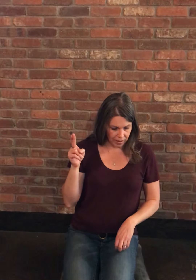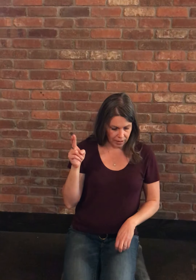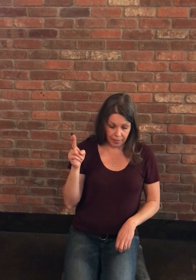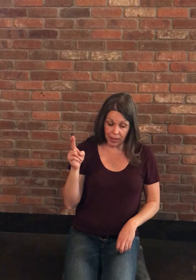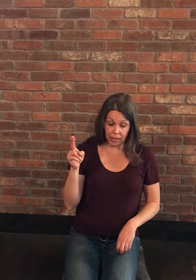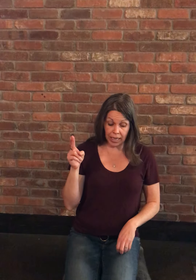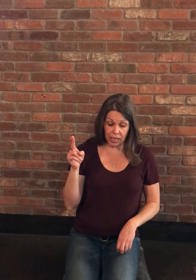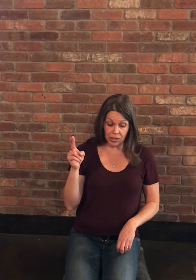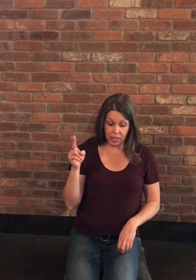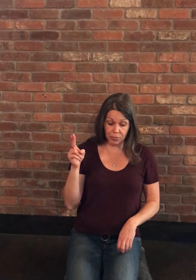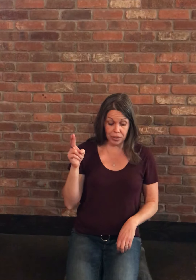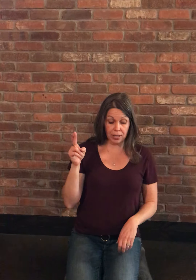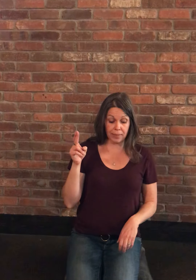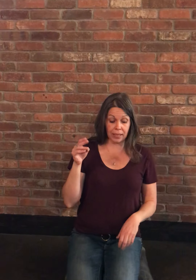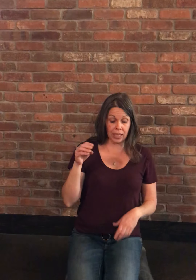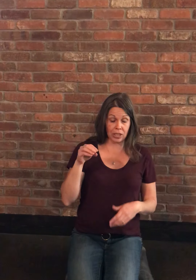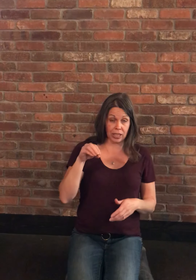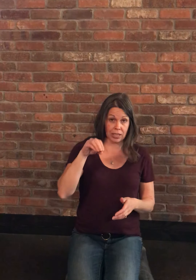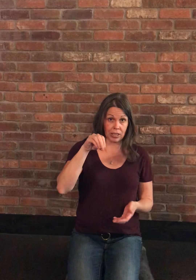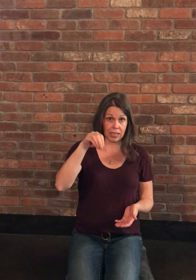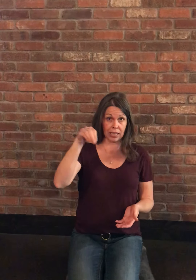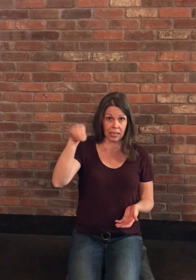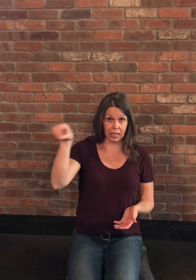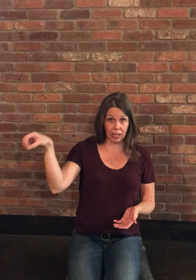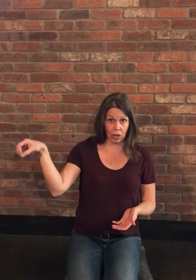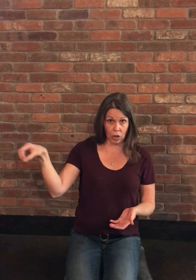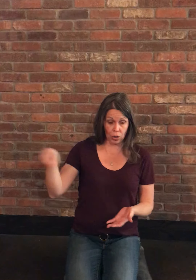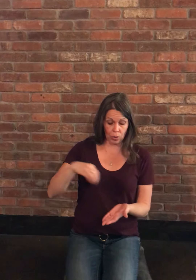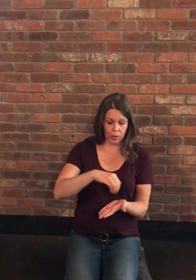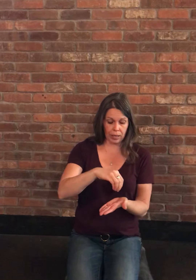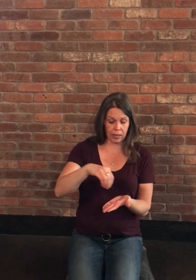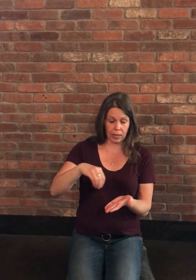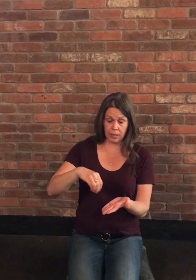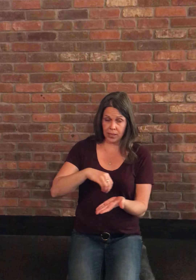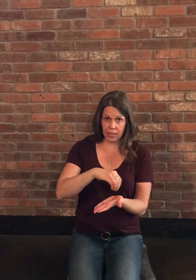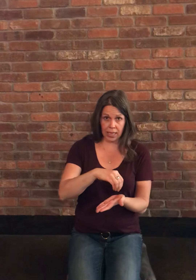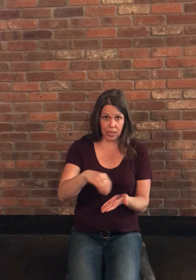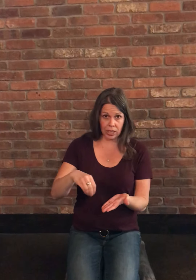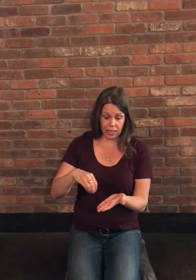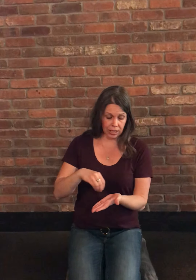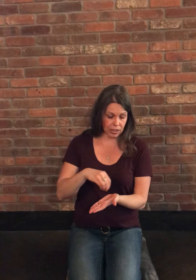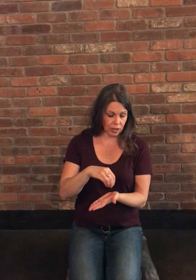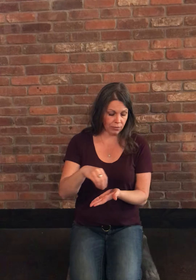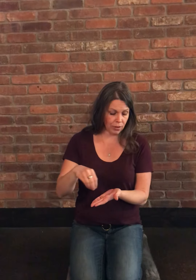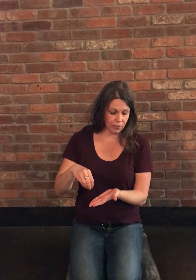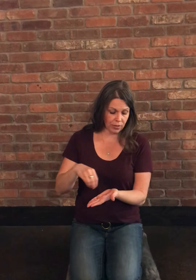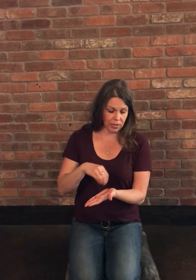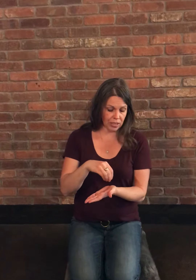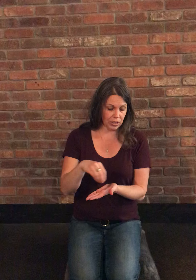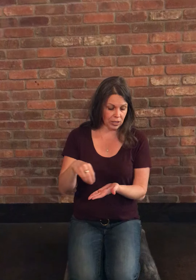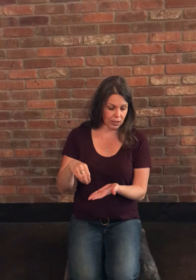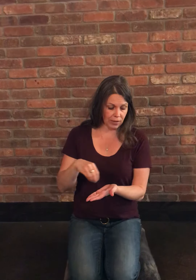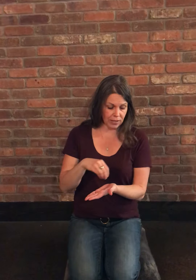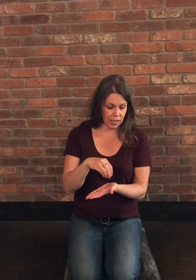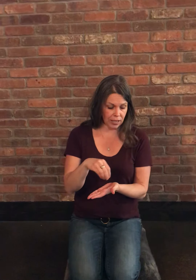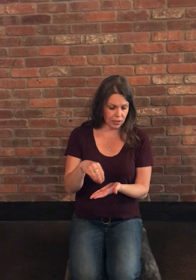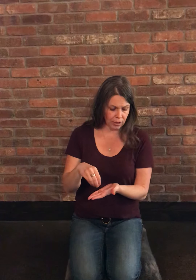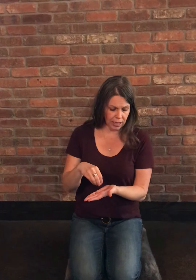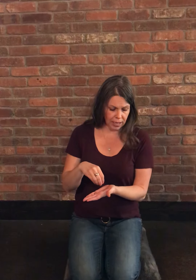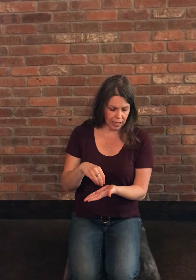The Middle Ages, we're to the Middle Ages. You're going to take like a O in the Middle Ages, circa 450 to circa